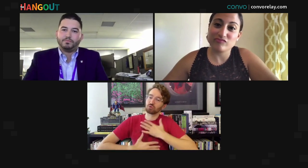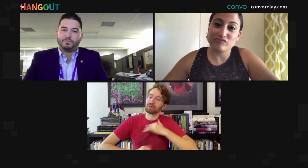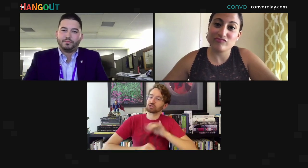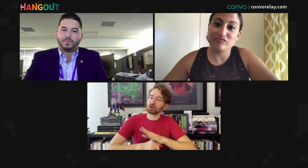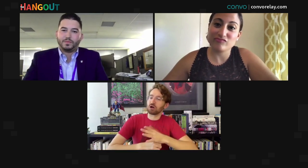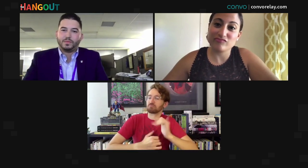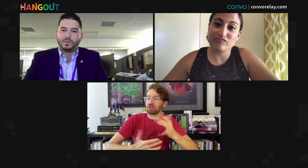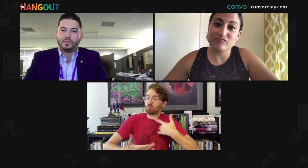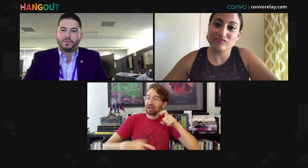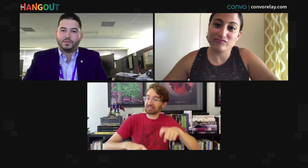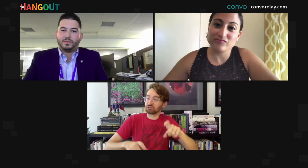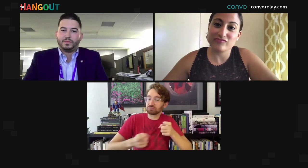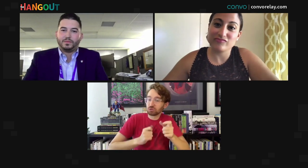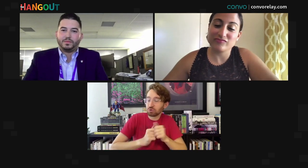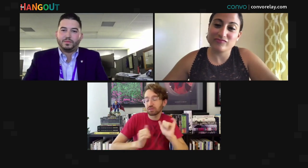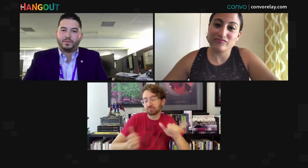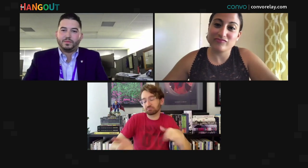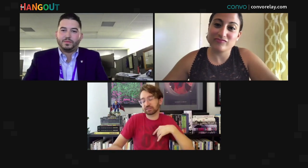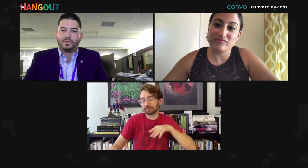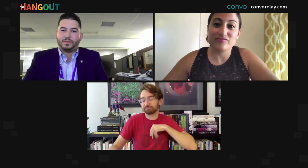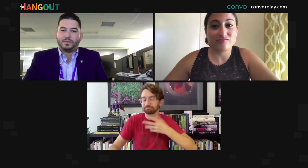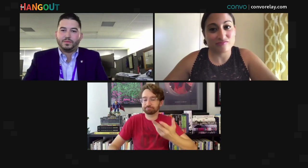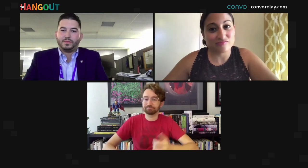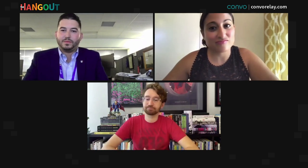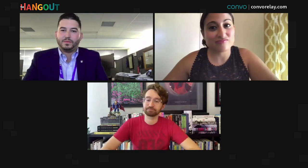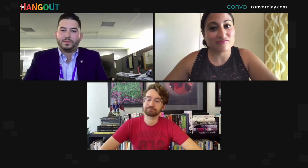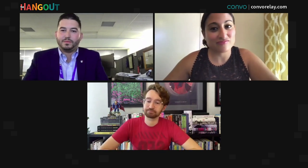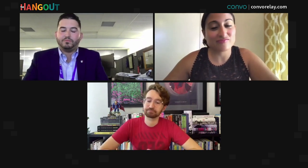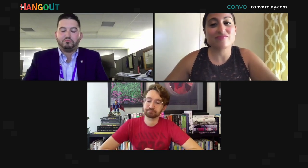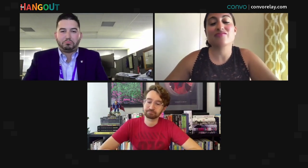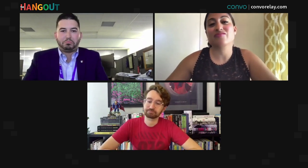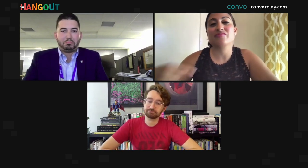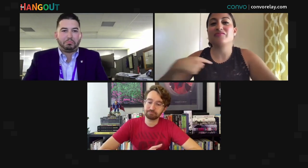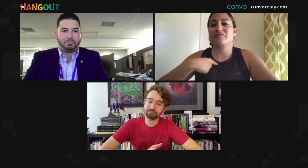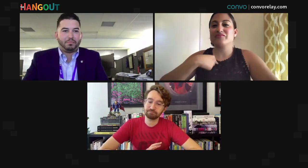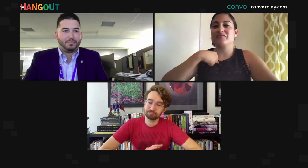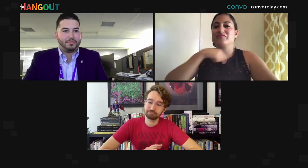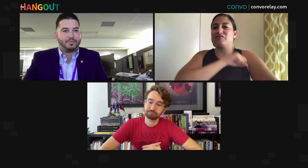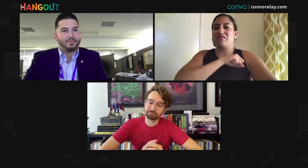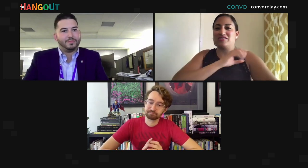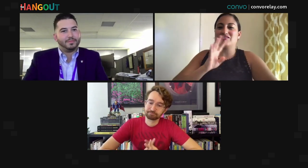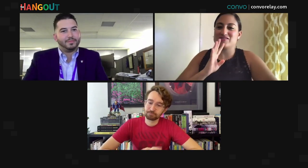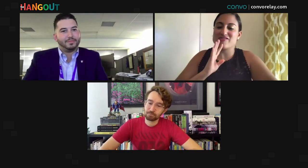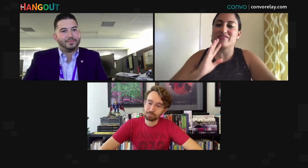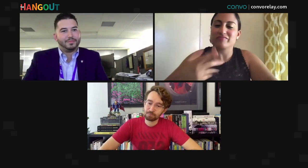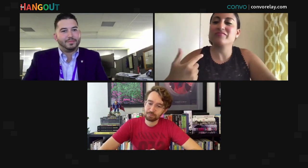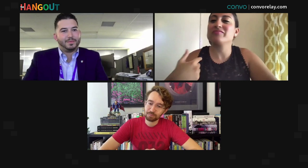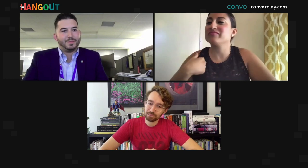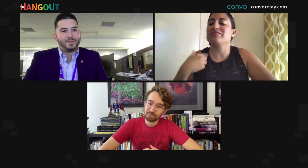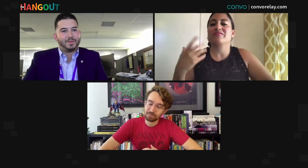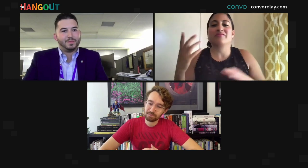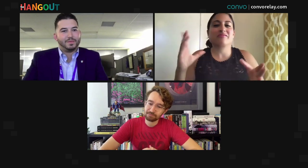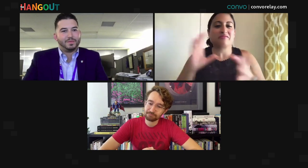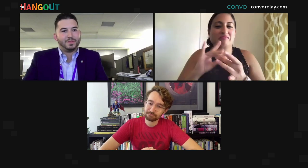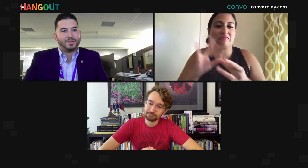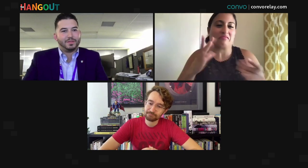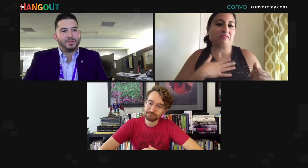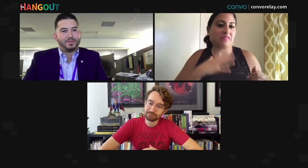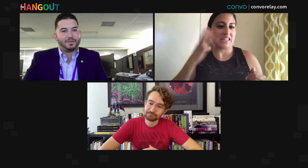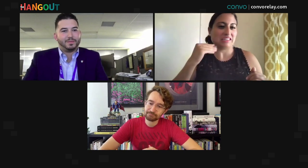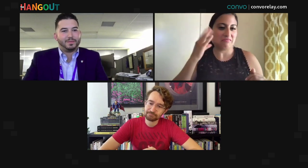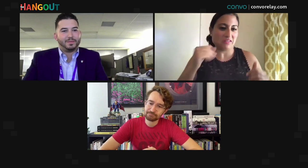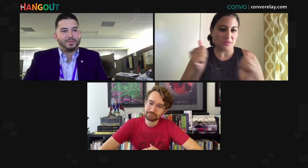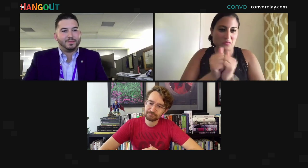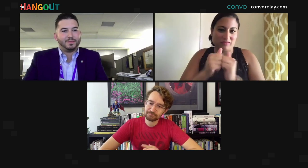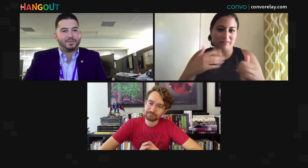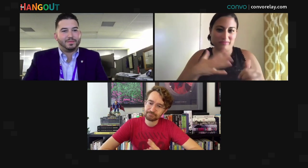of it. It's not as stable as a corporate environment, but I do enjoy my job, and that's something that I just have to deal with. This is Sharon